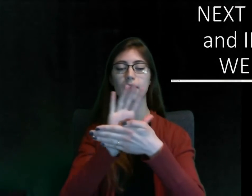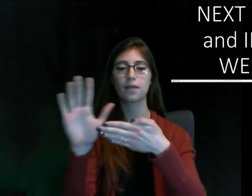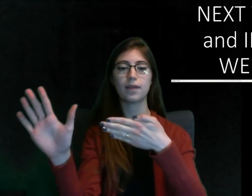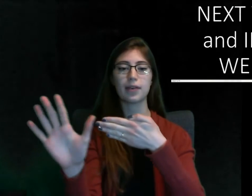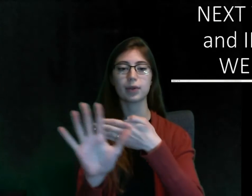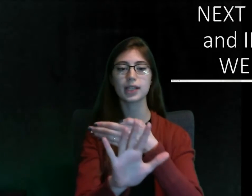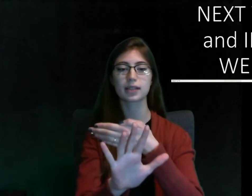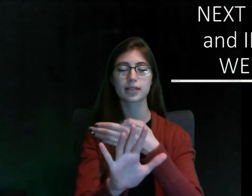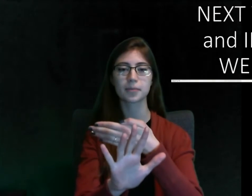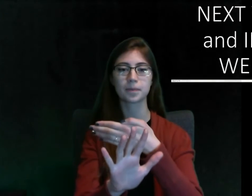5 weeks.